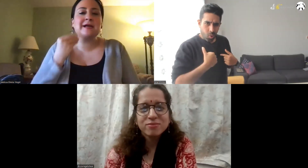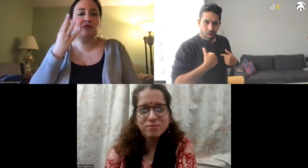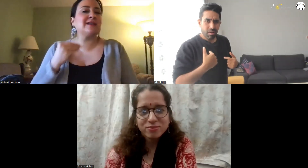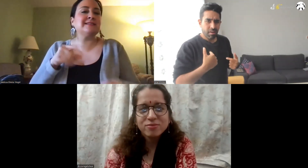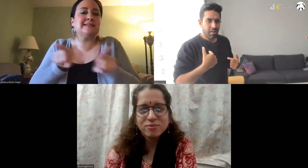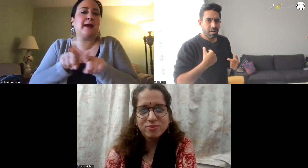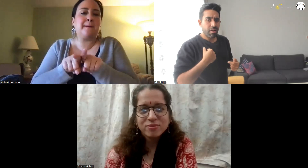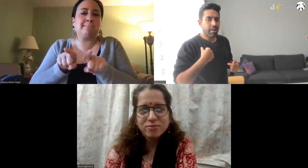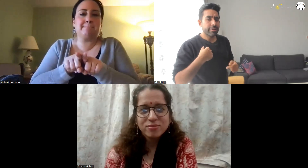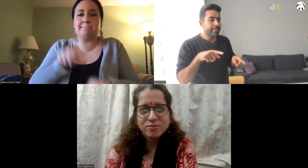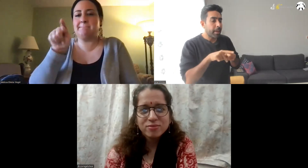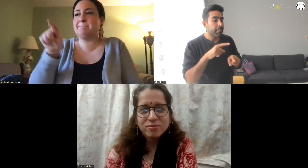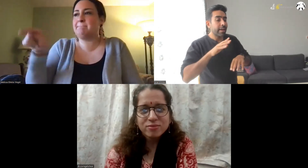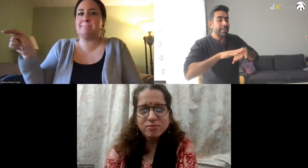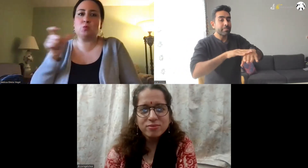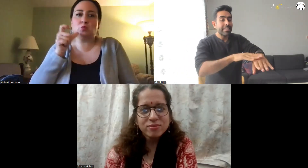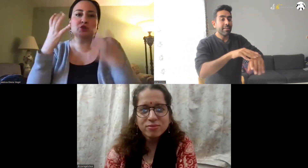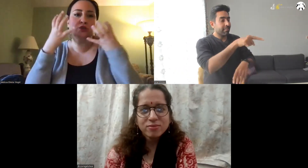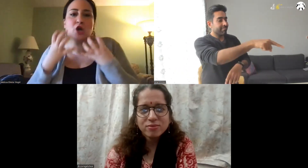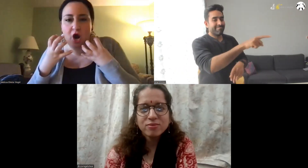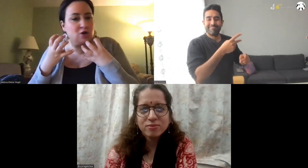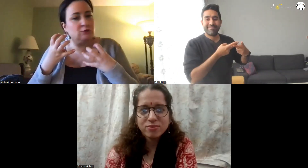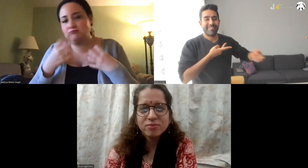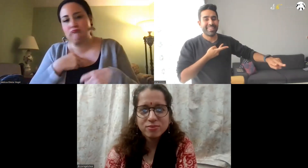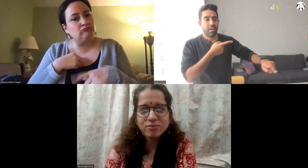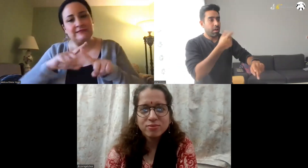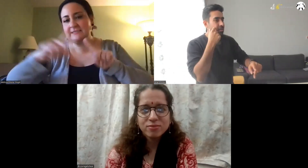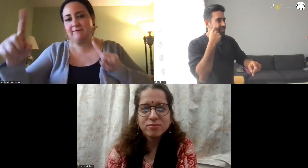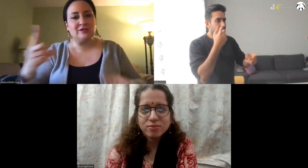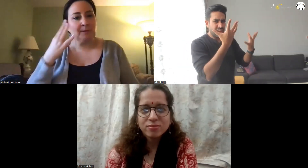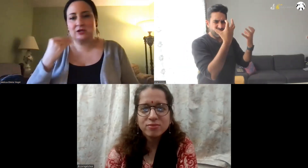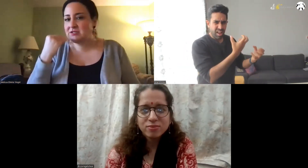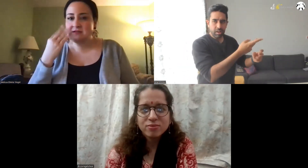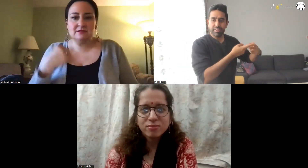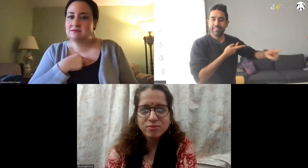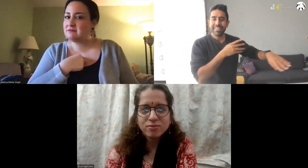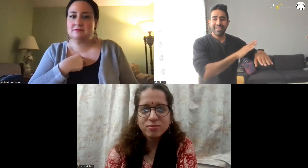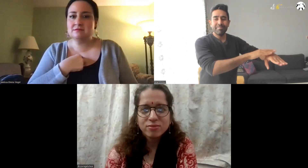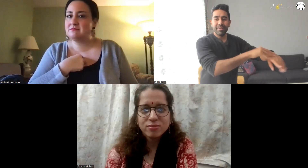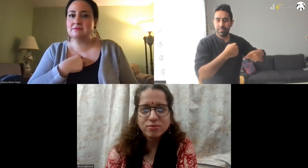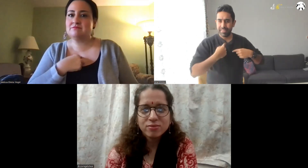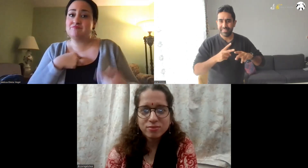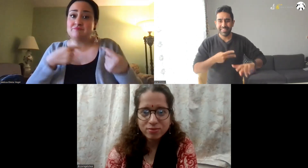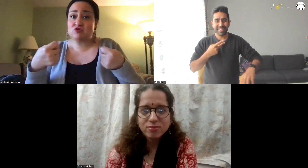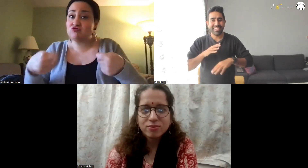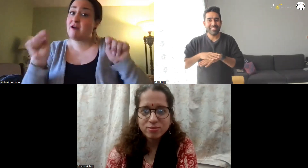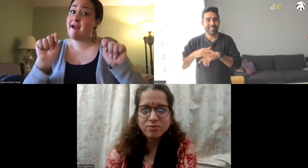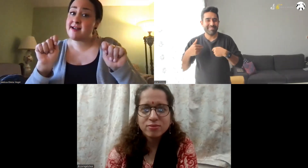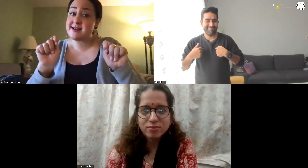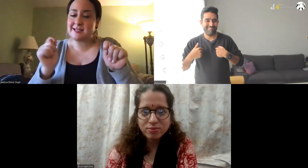people from Latin America. But irrespective, the experiences of people who have darker